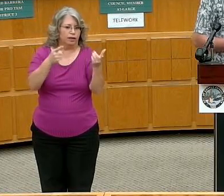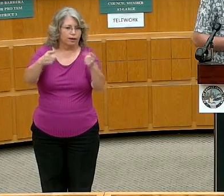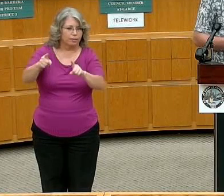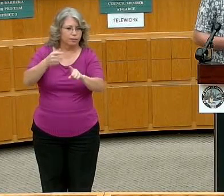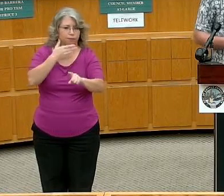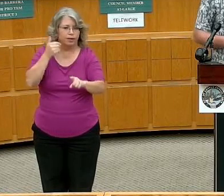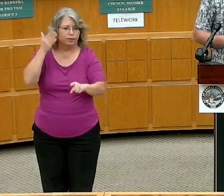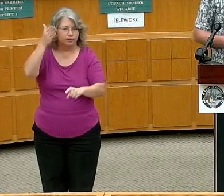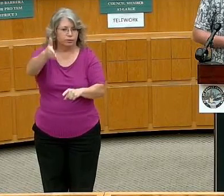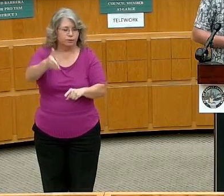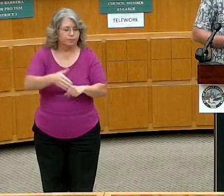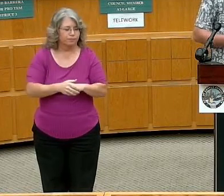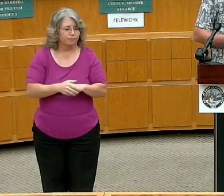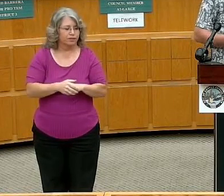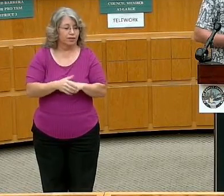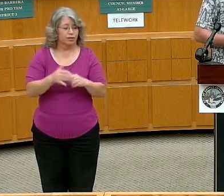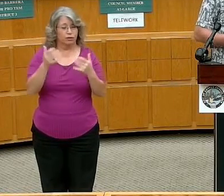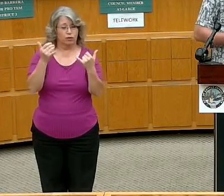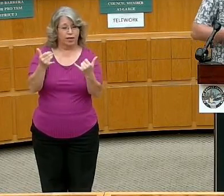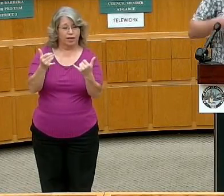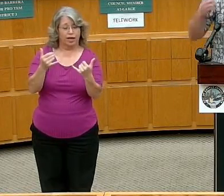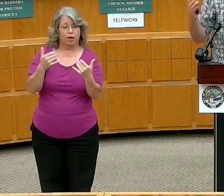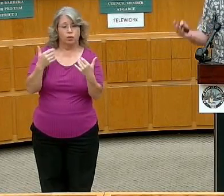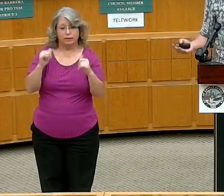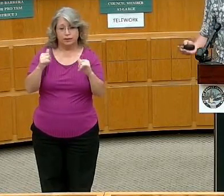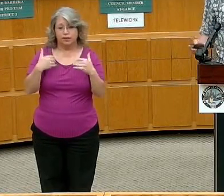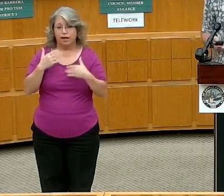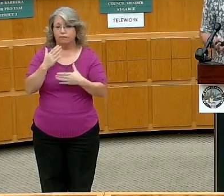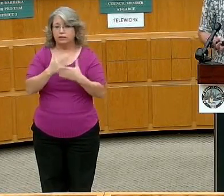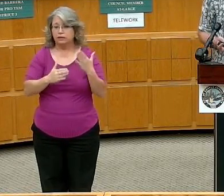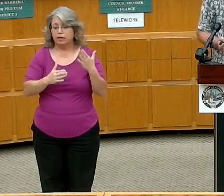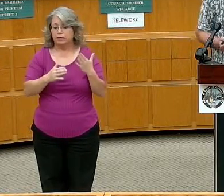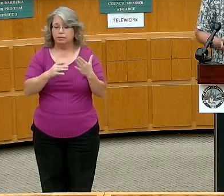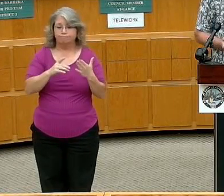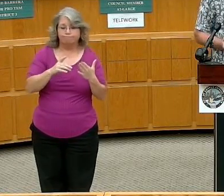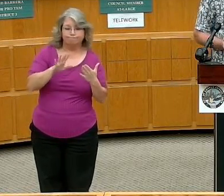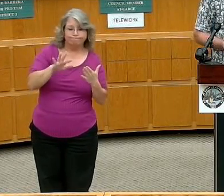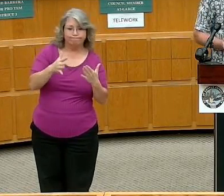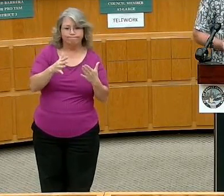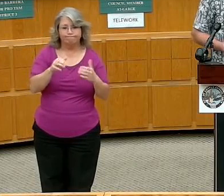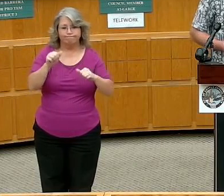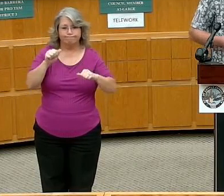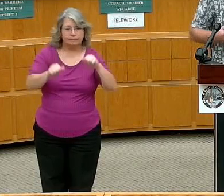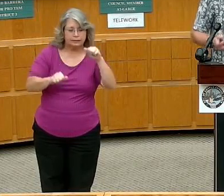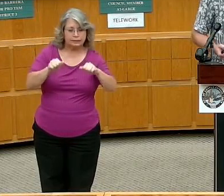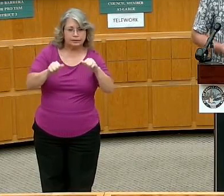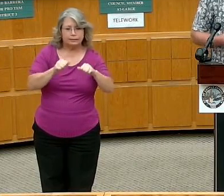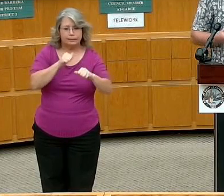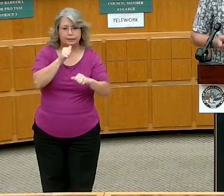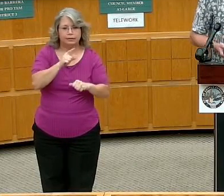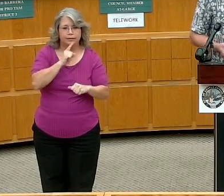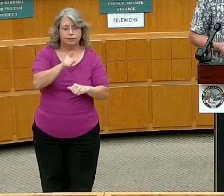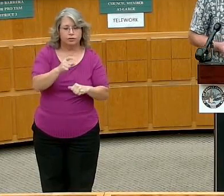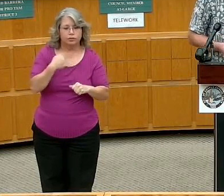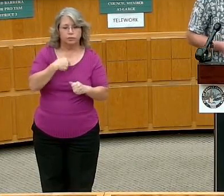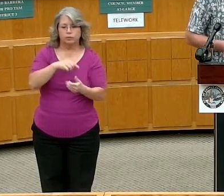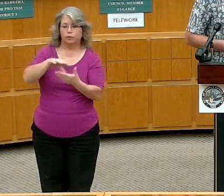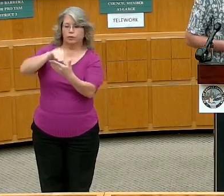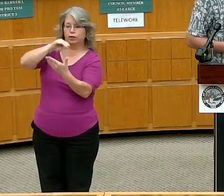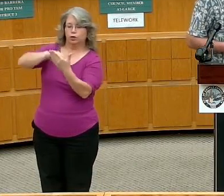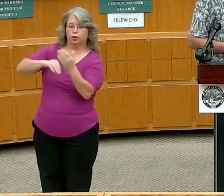so right now, with that degree of uncertainty relative to the amount of information that we have coming in, and we learn so much more each